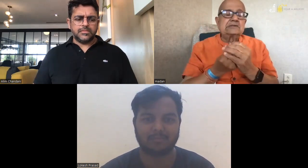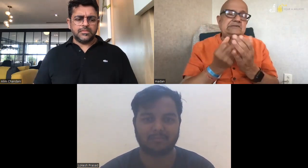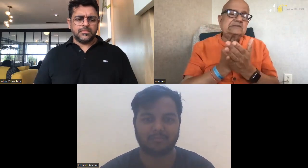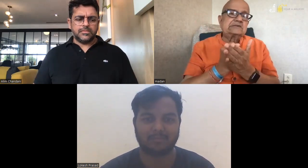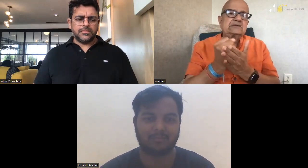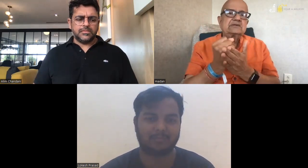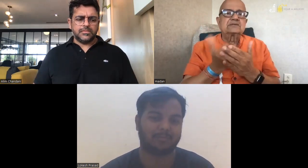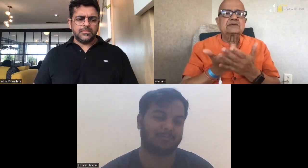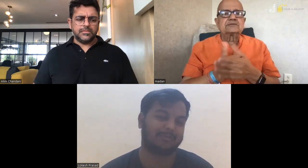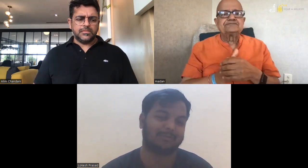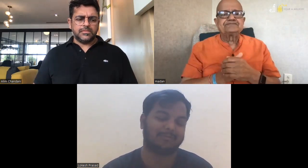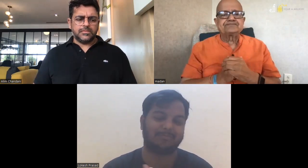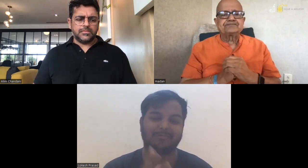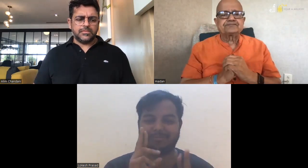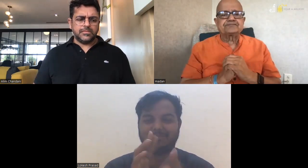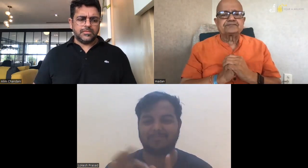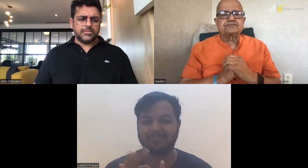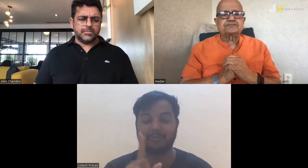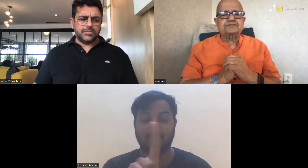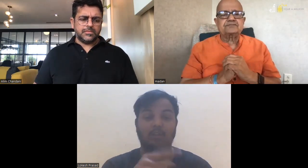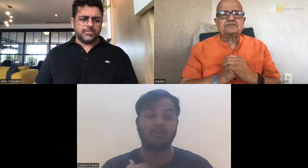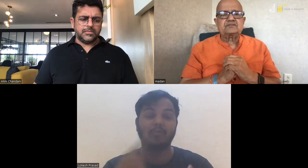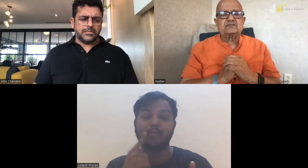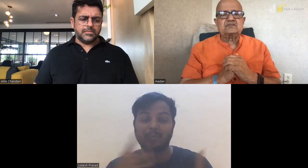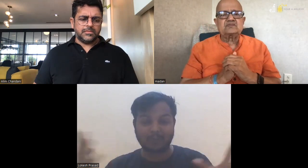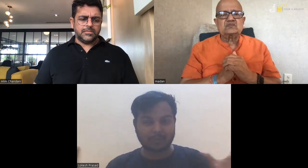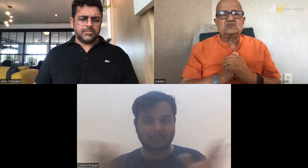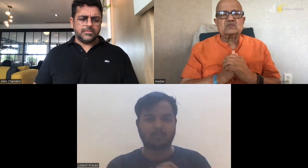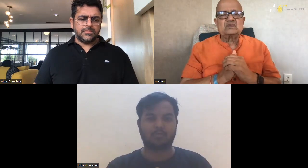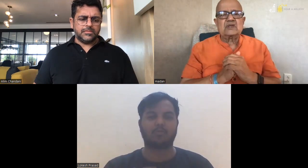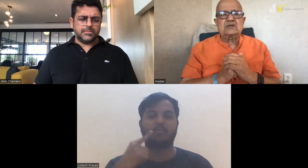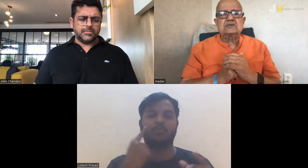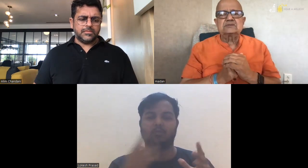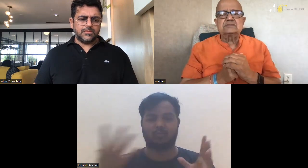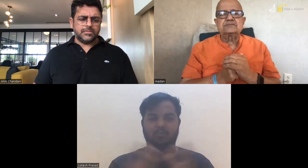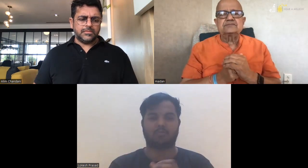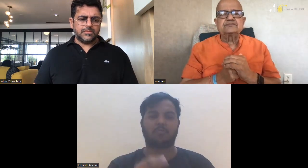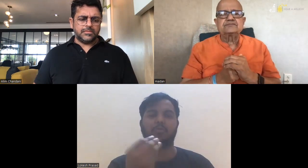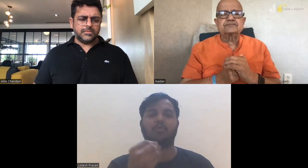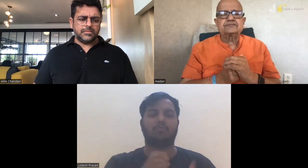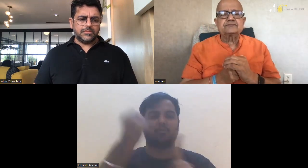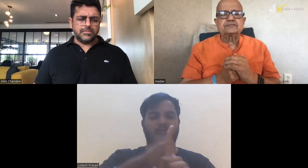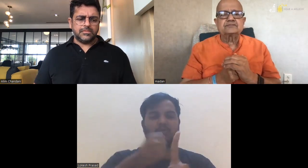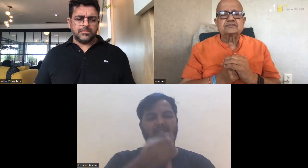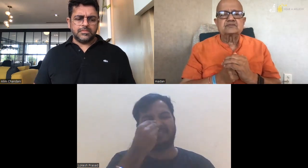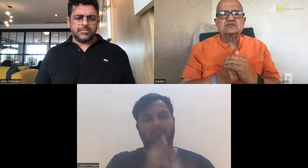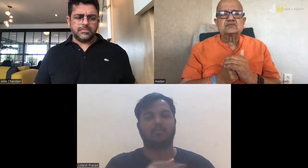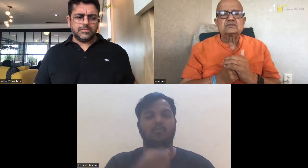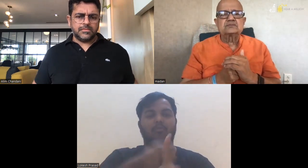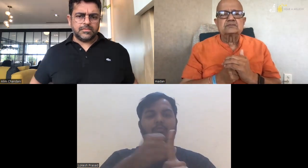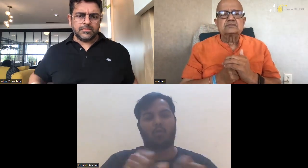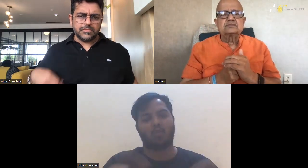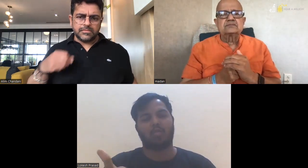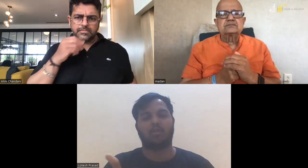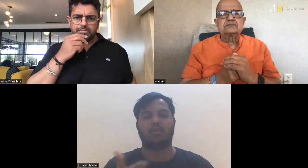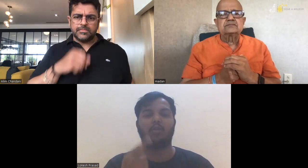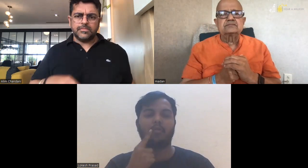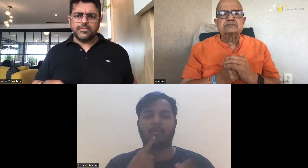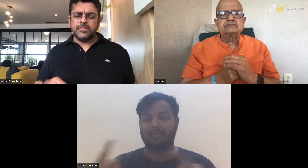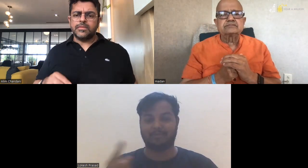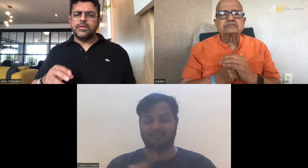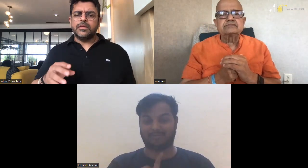the focus being on oral approach. When I was growing up in Gujarat, it